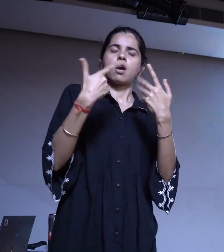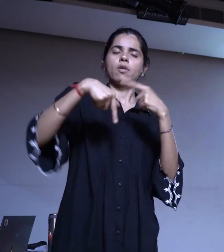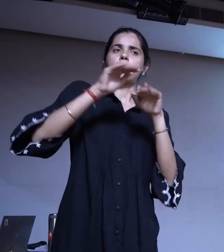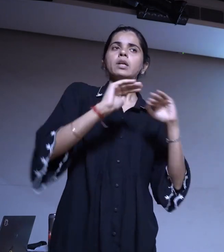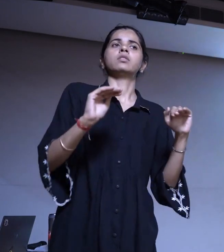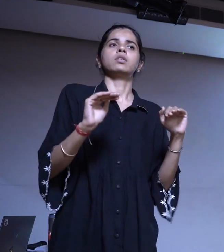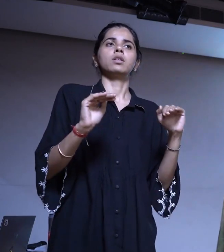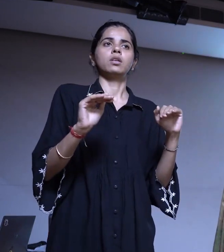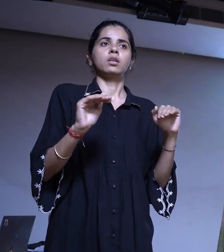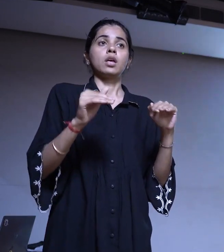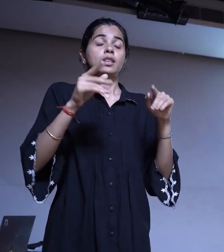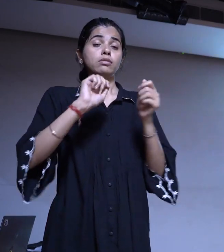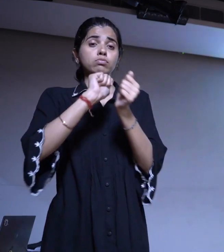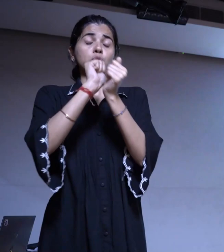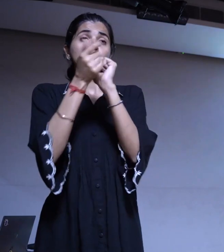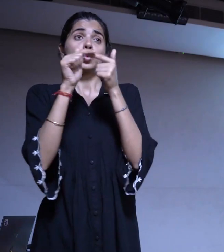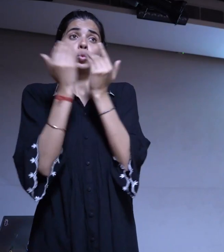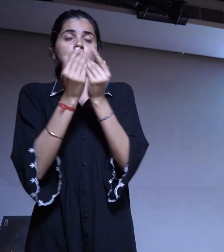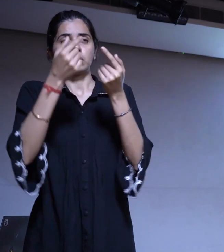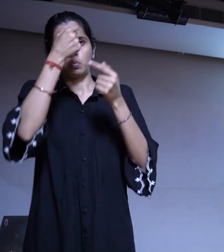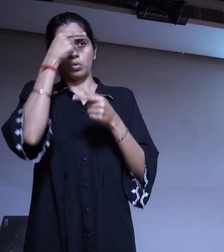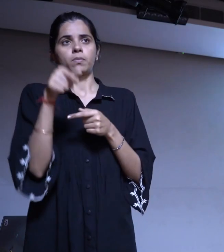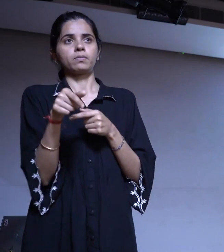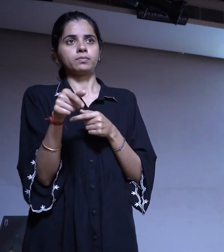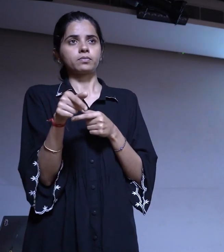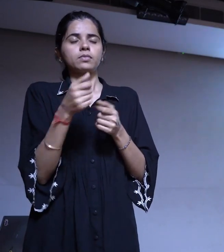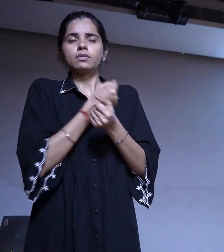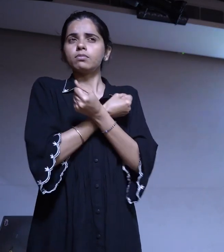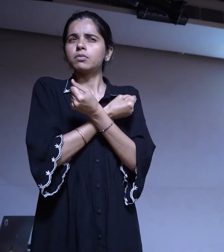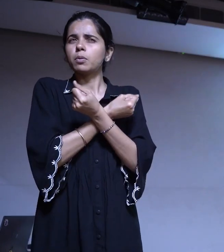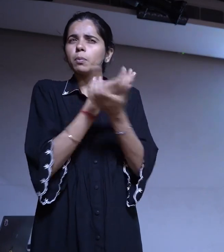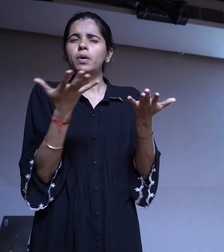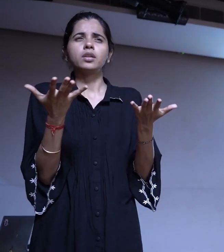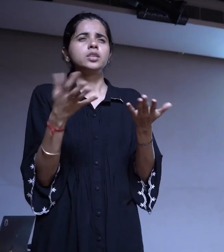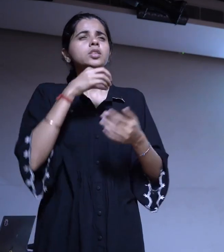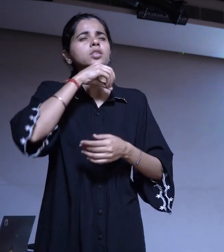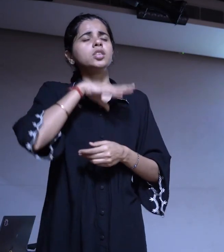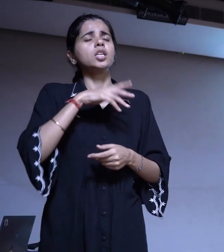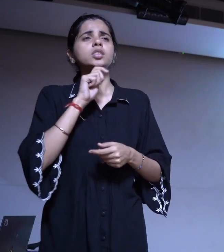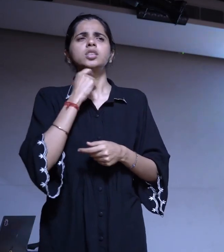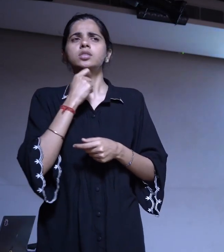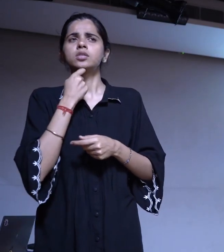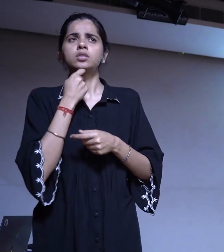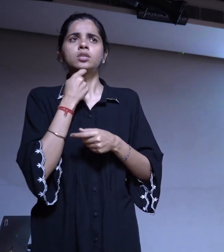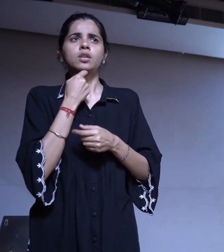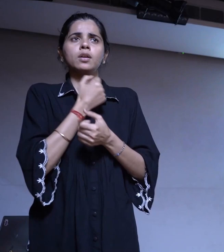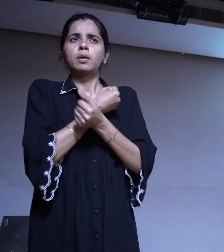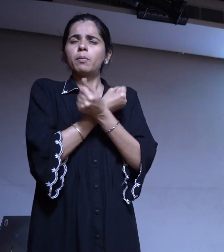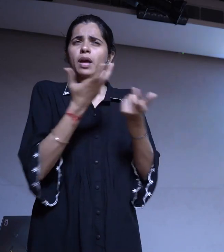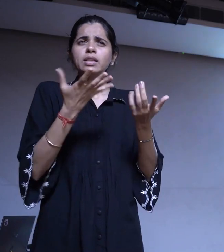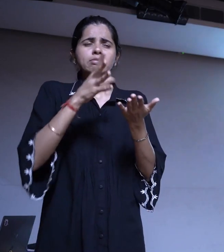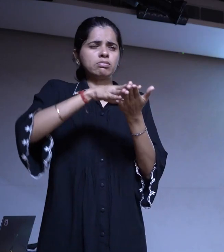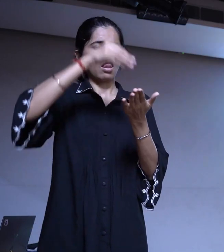what's happening and then there are a bunch of kids who at younger ages use a lot of